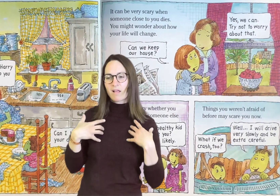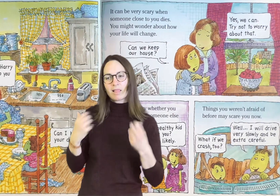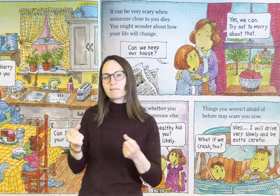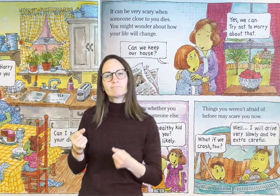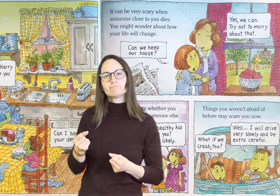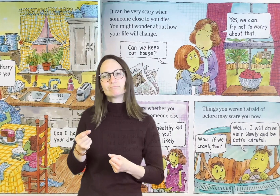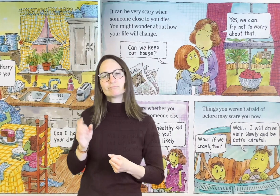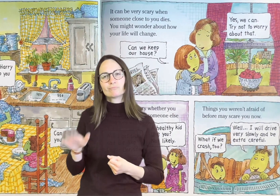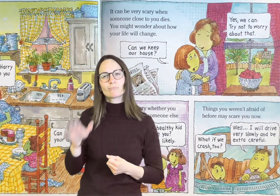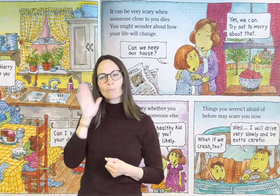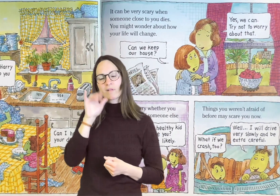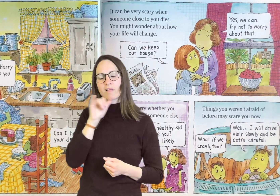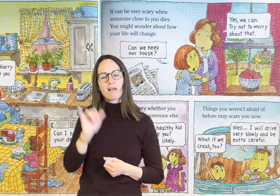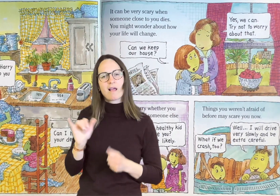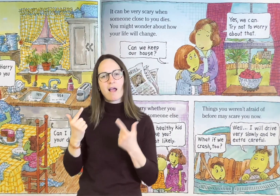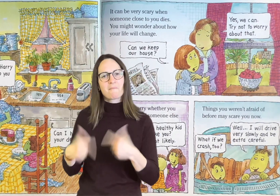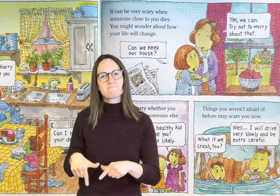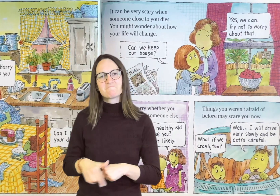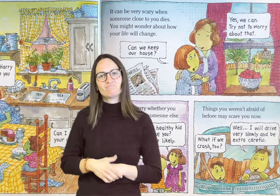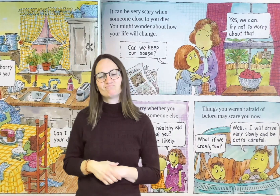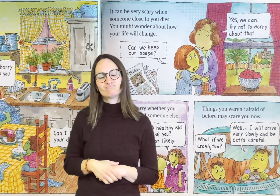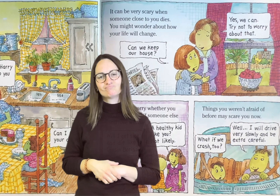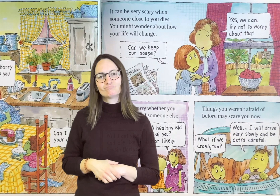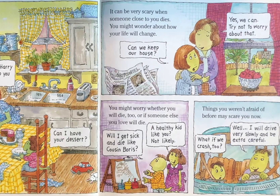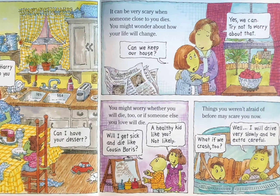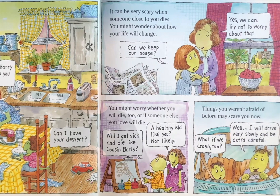A healthy kid like you? Not likely.